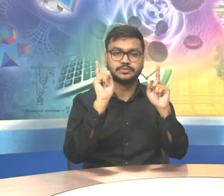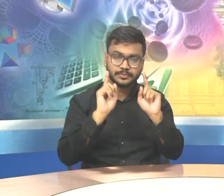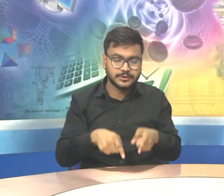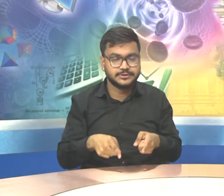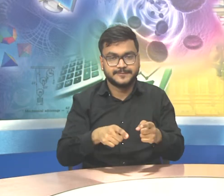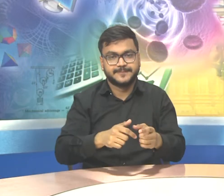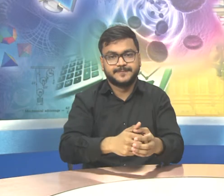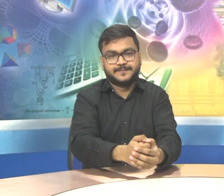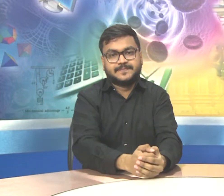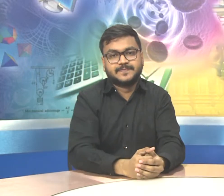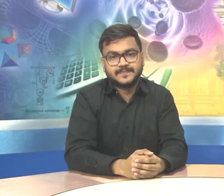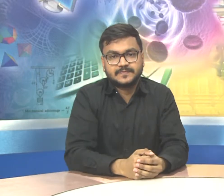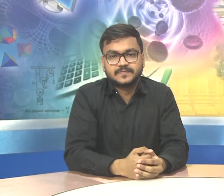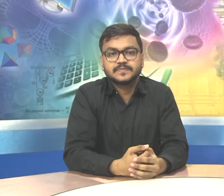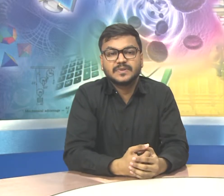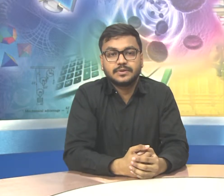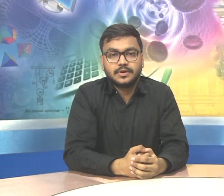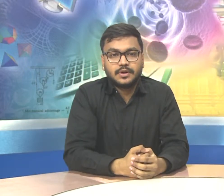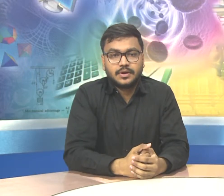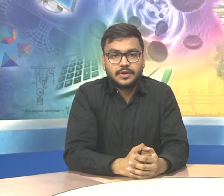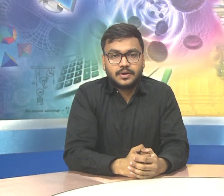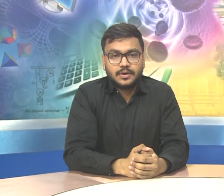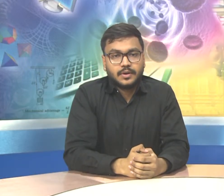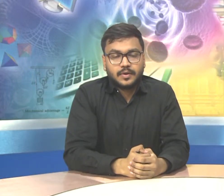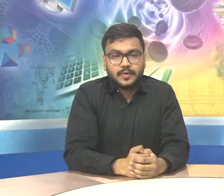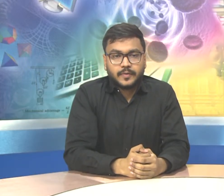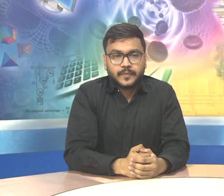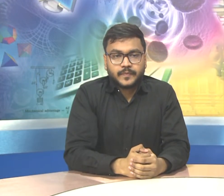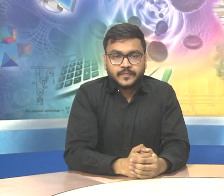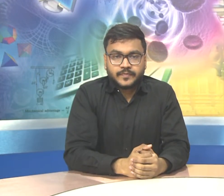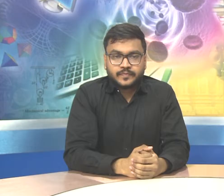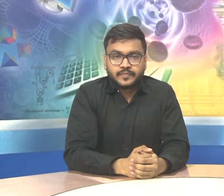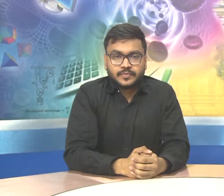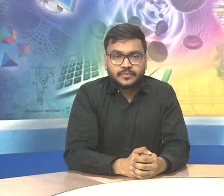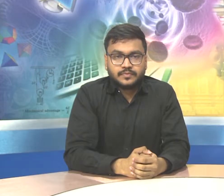organization. That is the candidate.